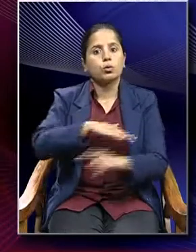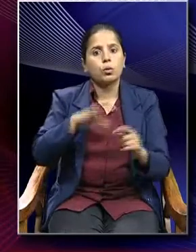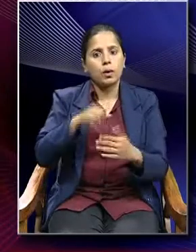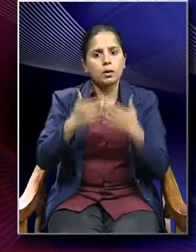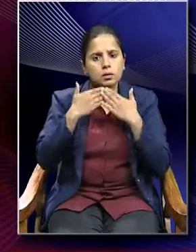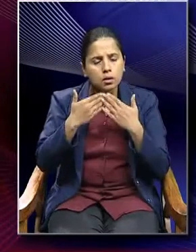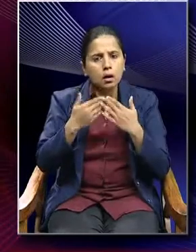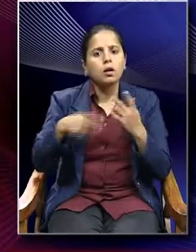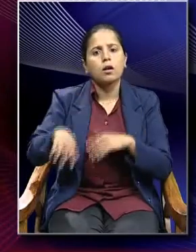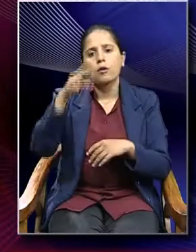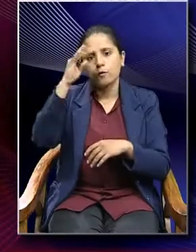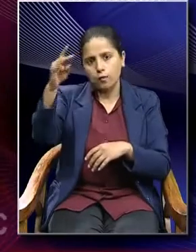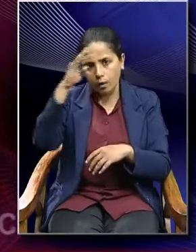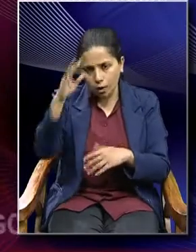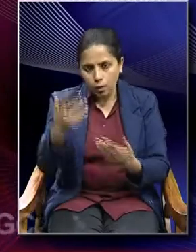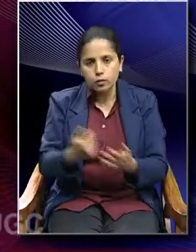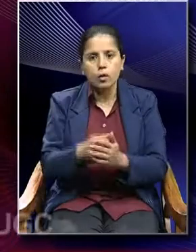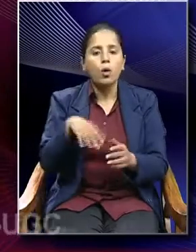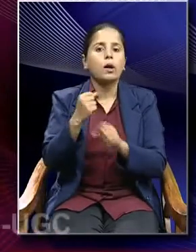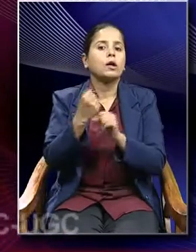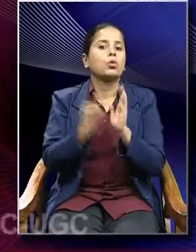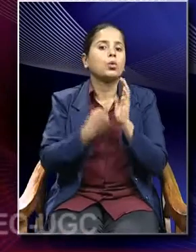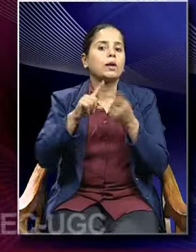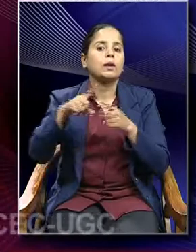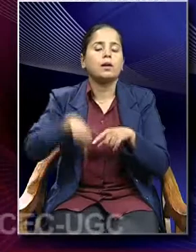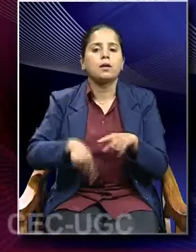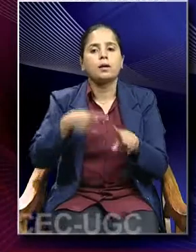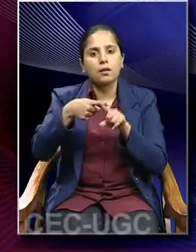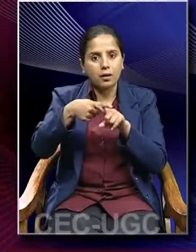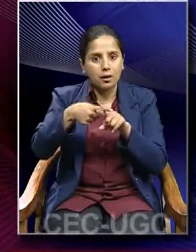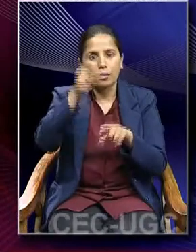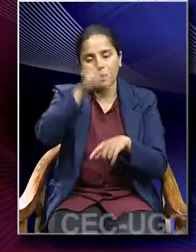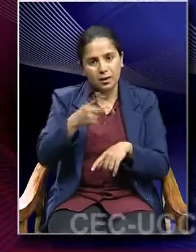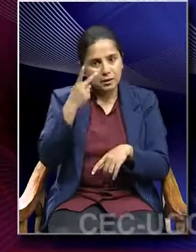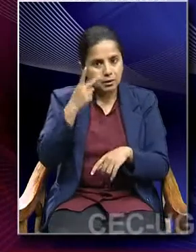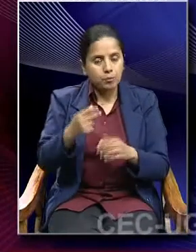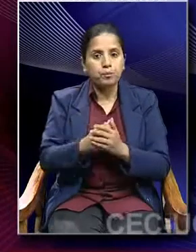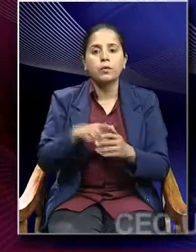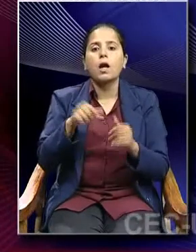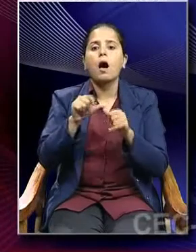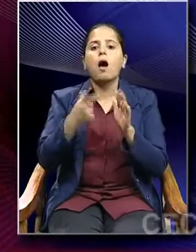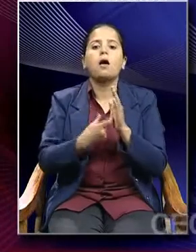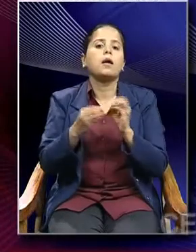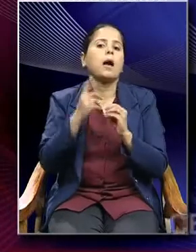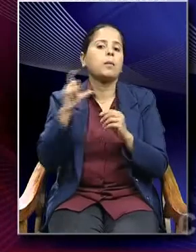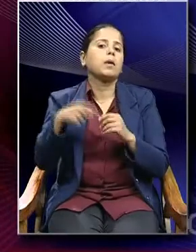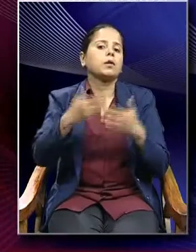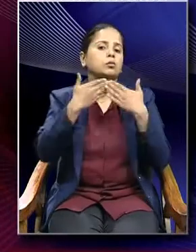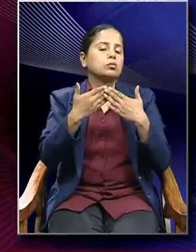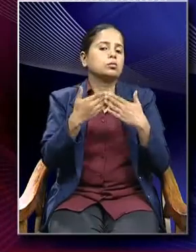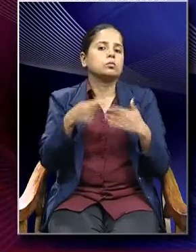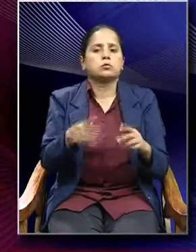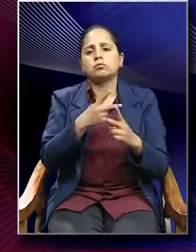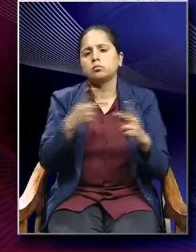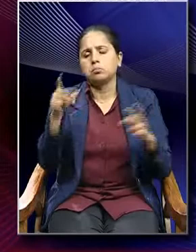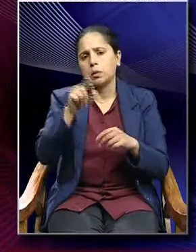by philosophers, by Greek scholars, by number of Arabic scholars, and lot of